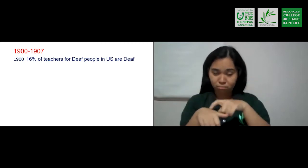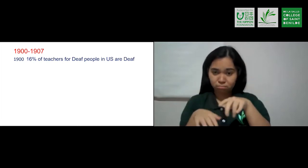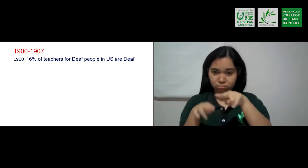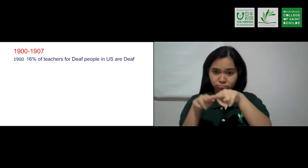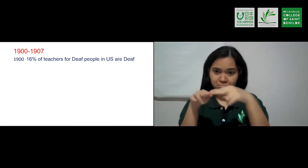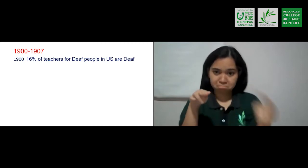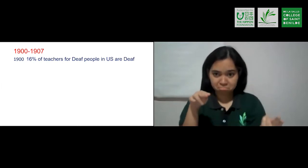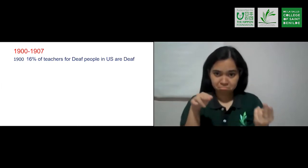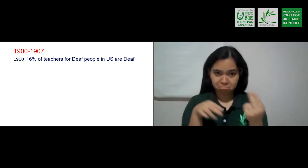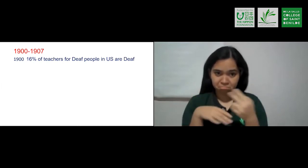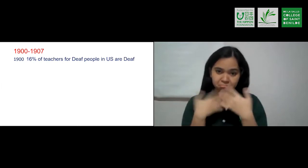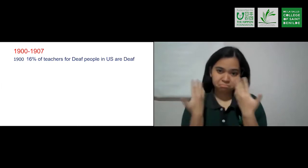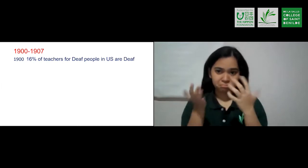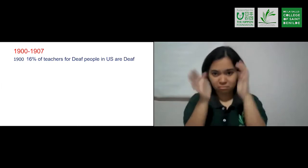16%.